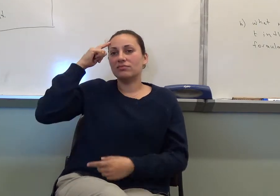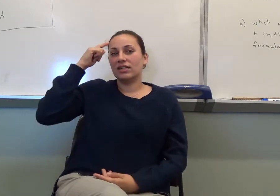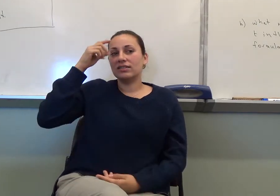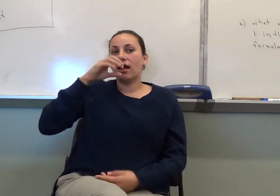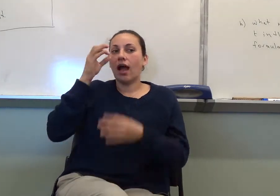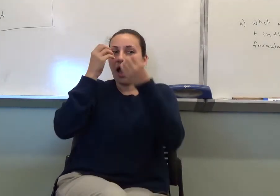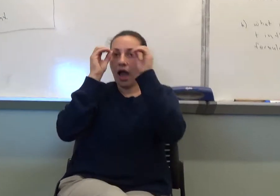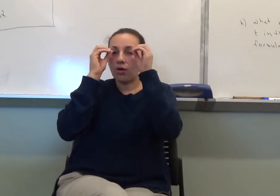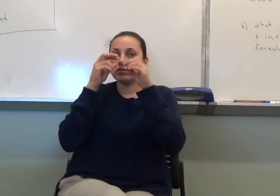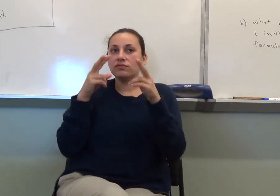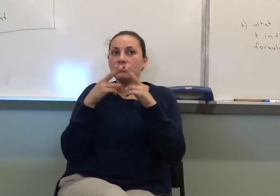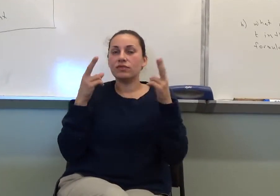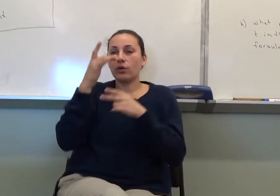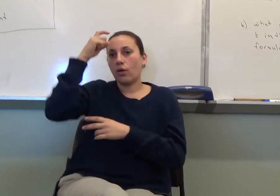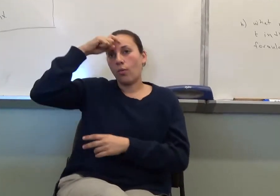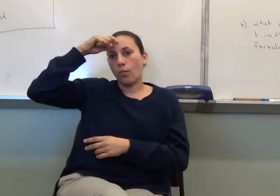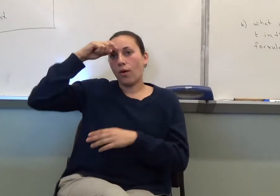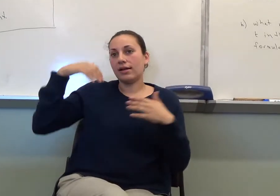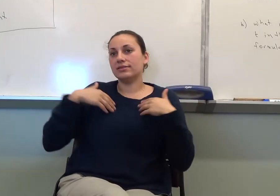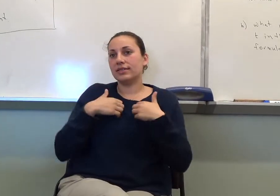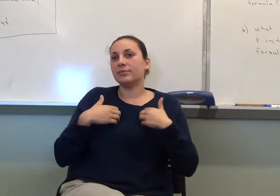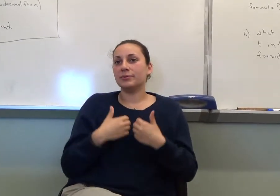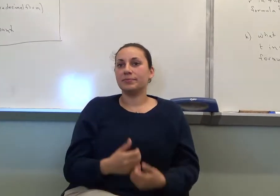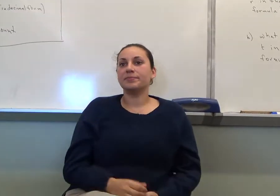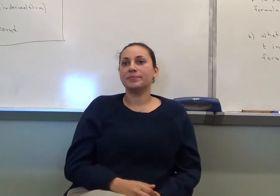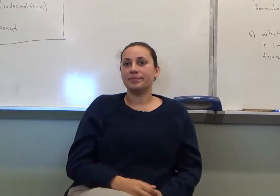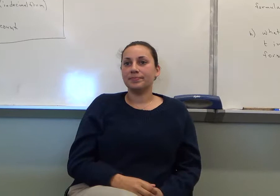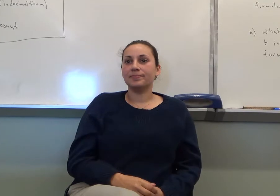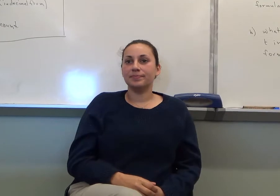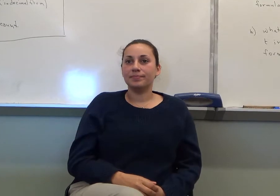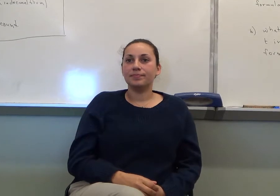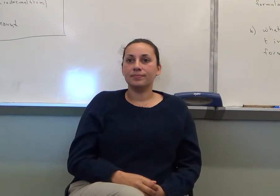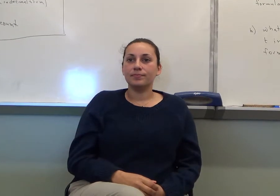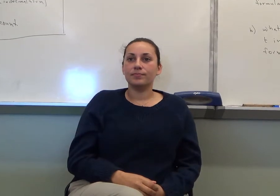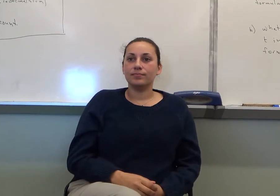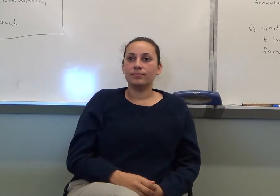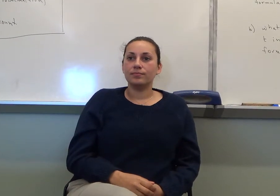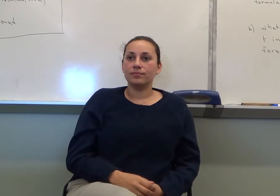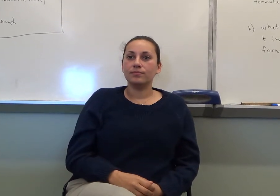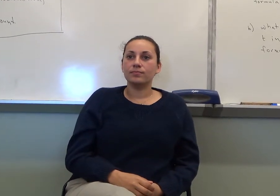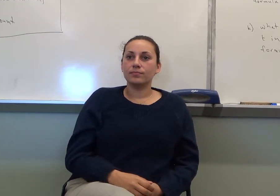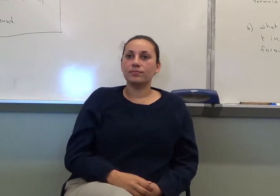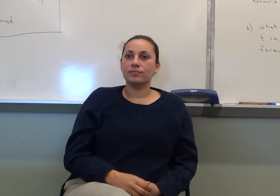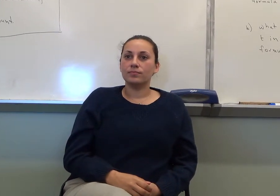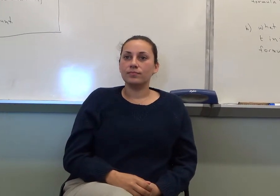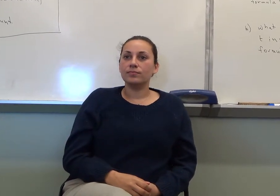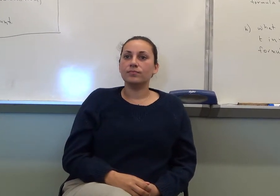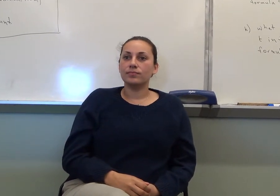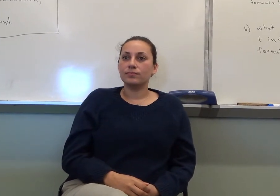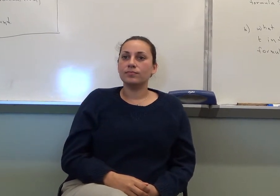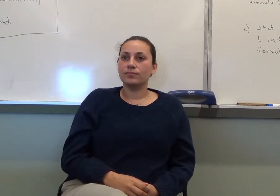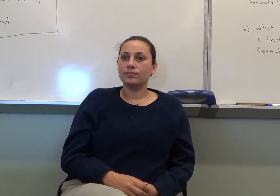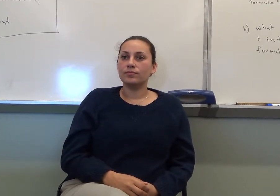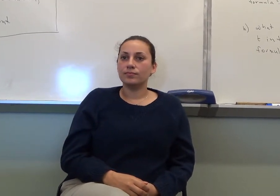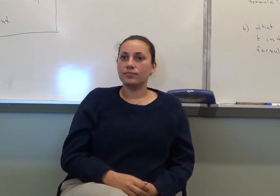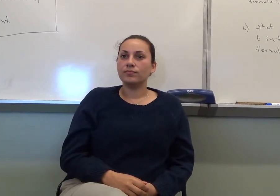move on and talk about simple and compound interest. And I put a couple things on the board. What we talked